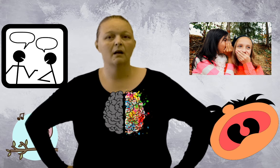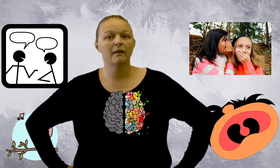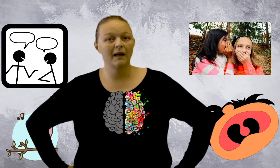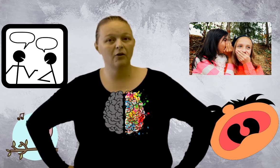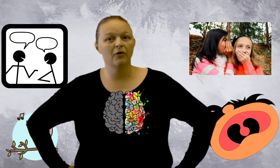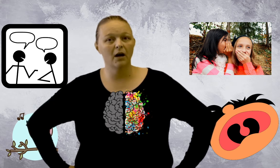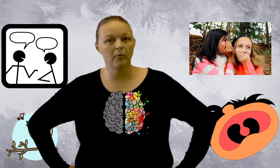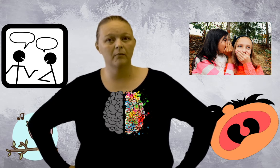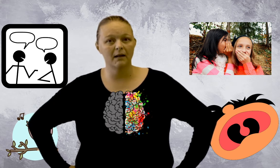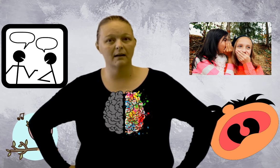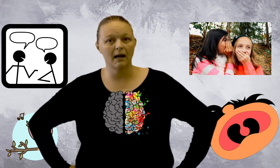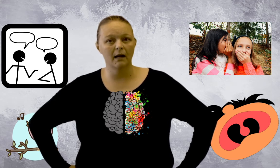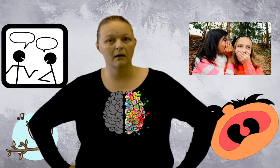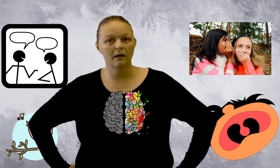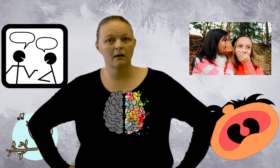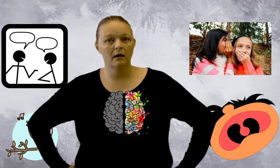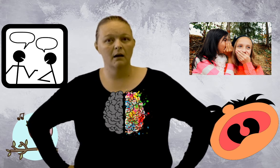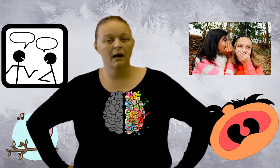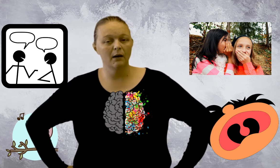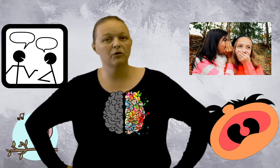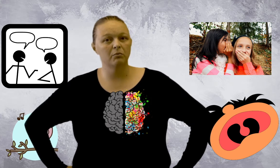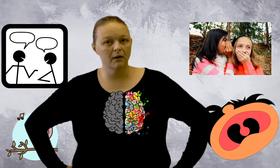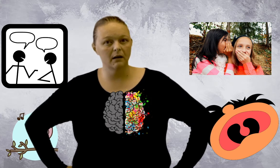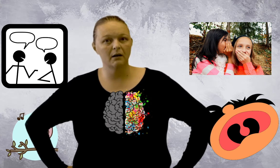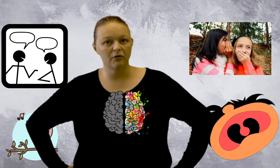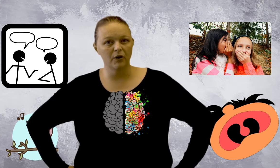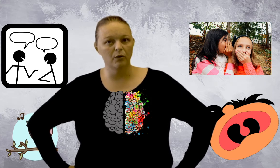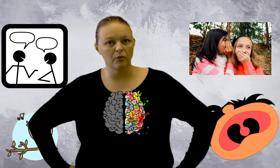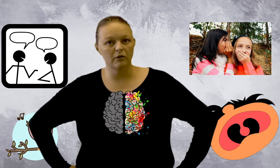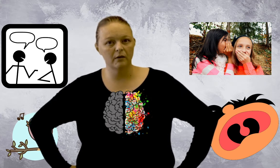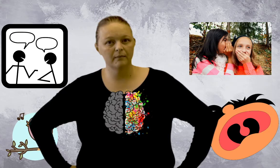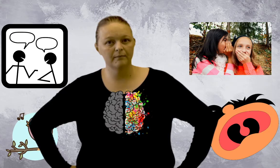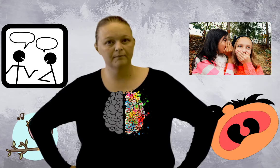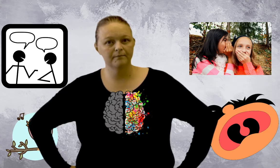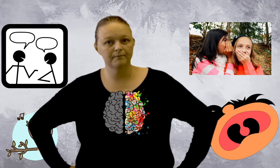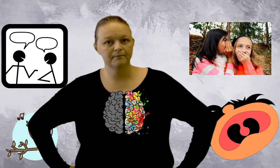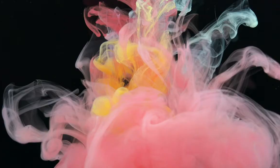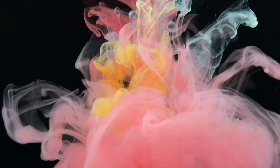Thank you for helping me today. I was really confused.